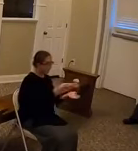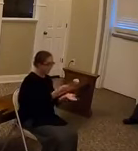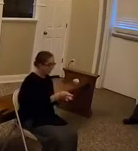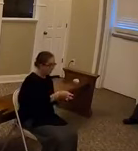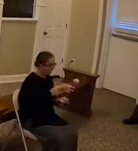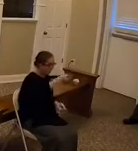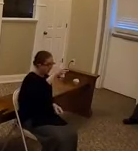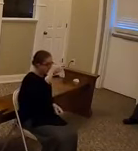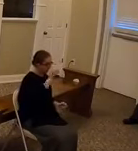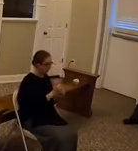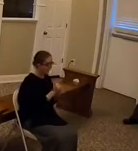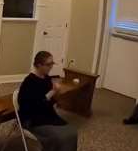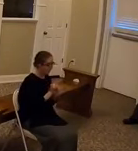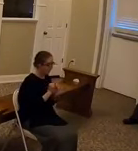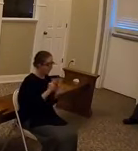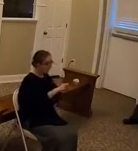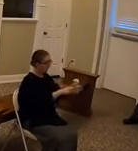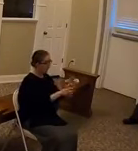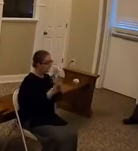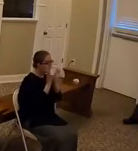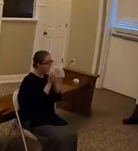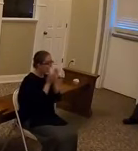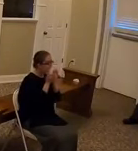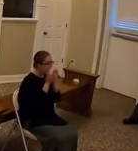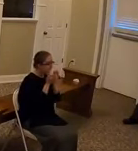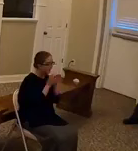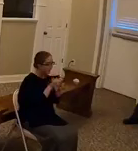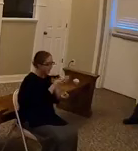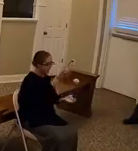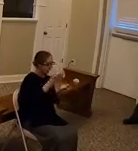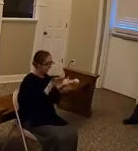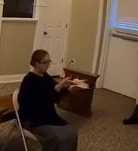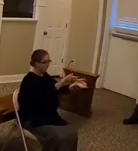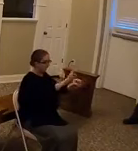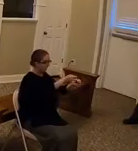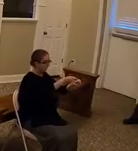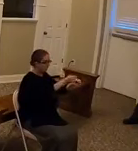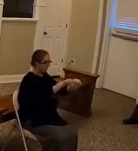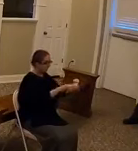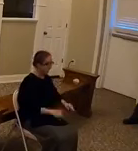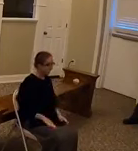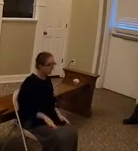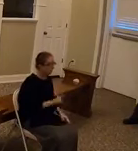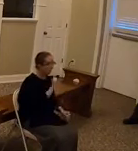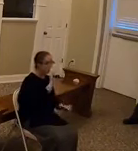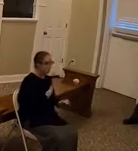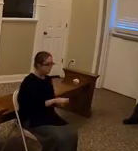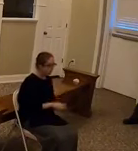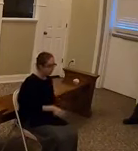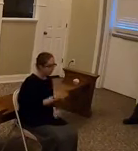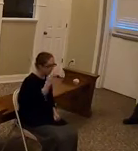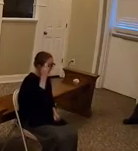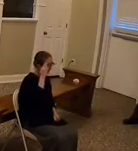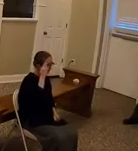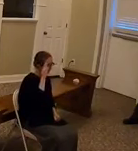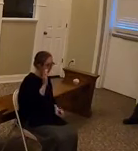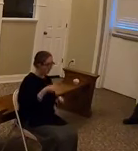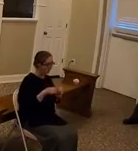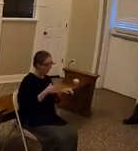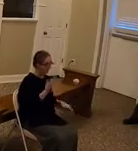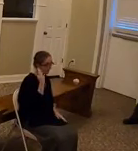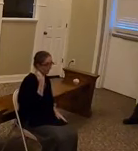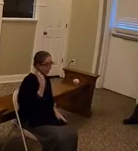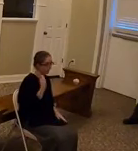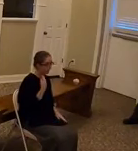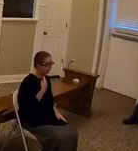Holy Ghost with the evidence of speaking with other tongues as the Spirit gives you utterance. That is the promise. You know what you're being done.